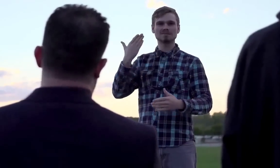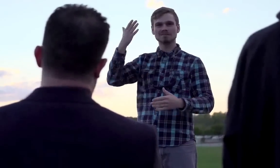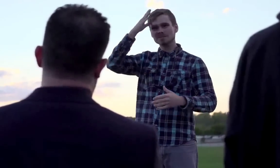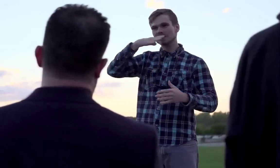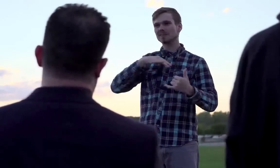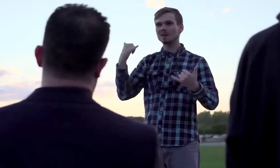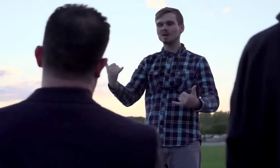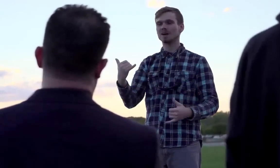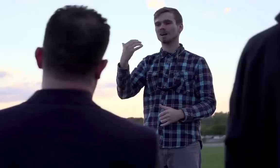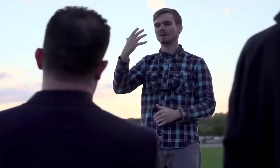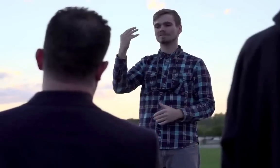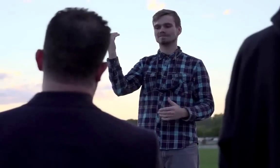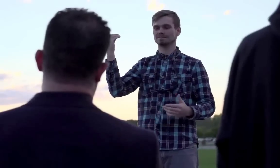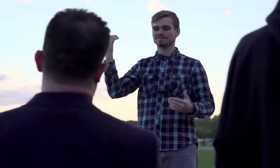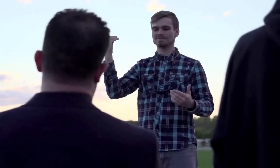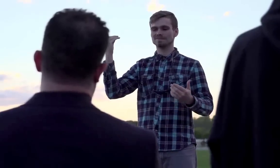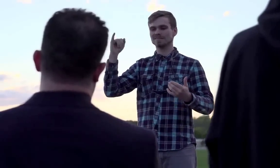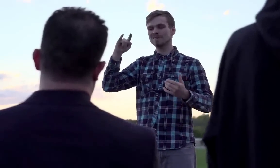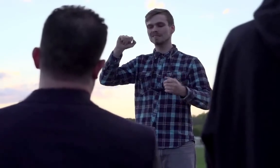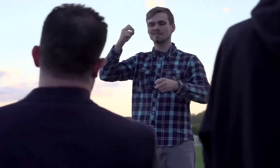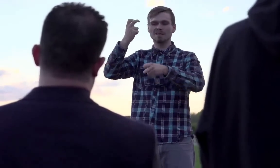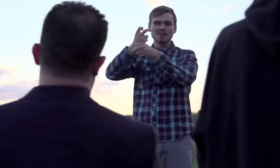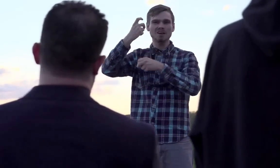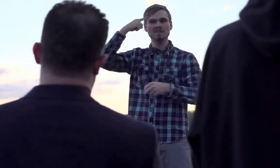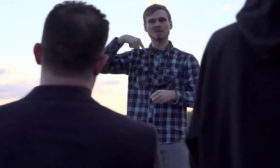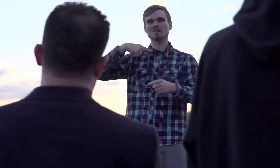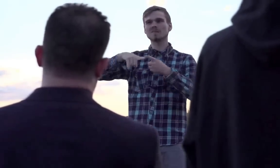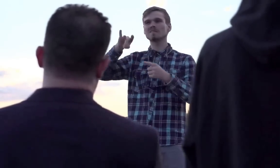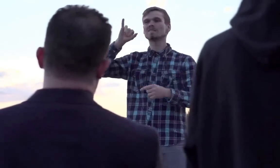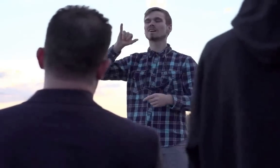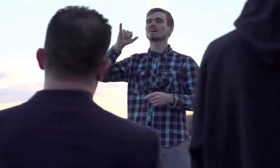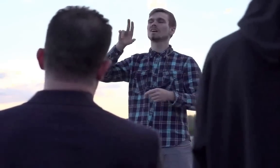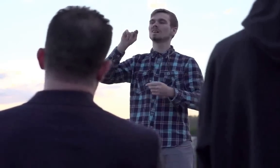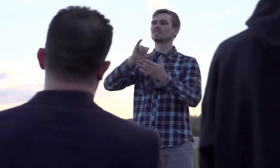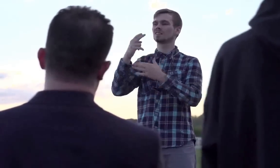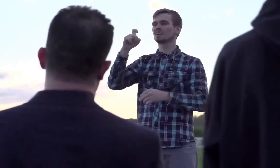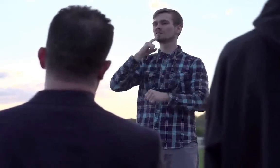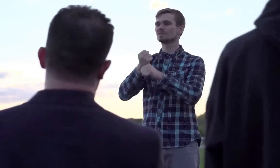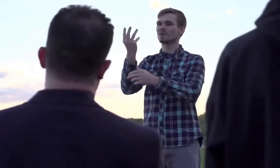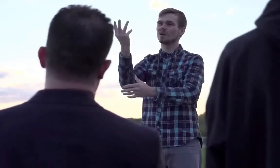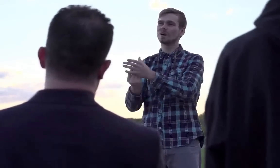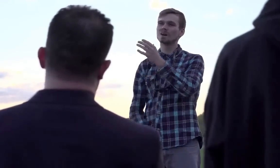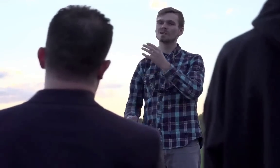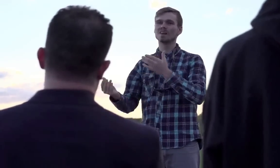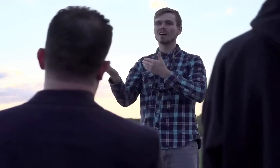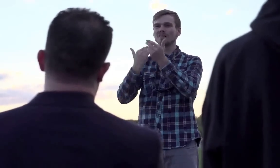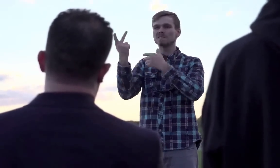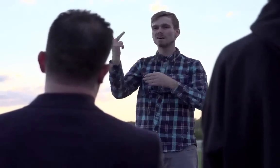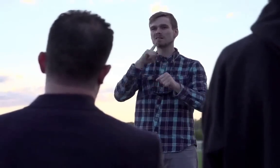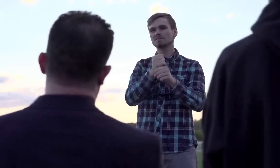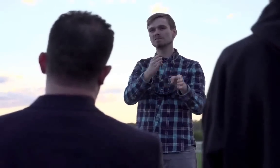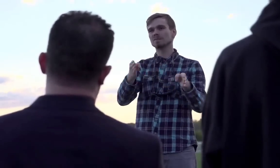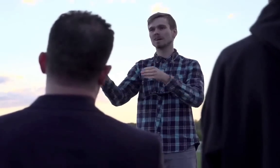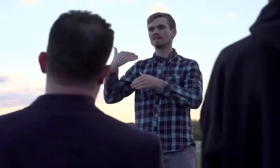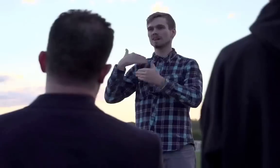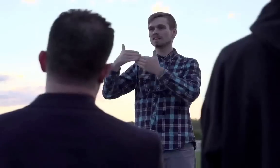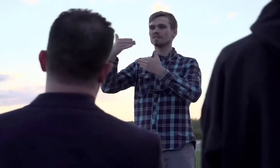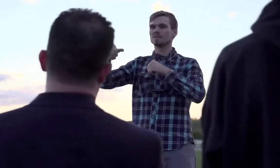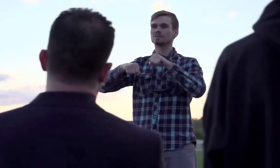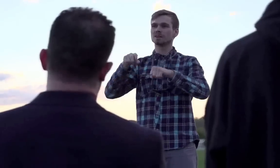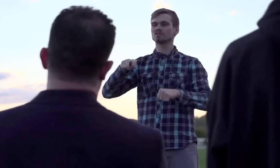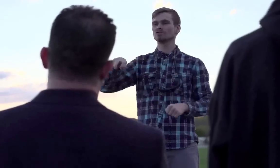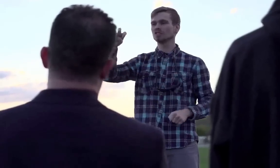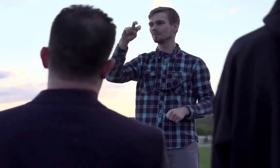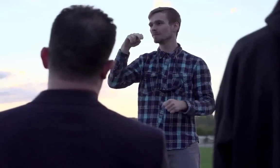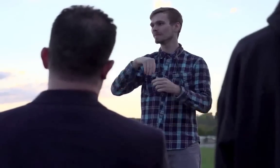just one of the best opportunities that I could have. And it's really hard to find that. He's gone.